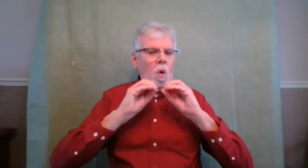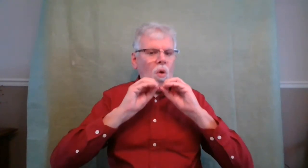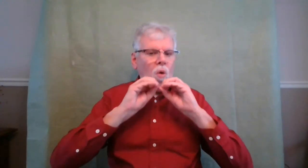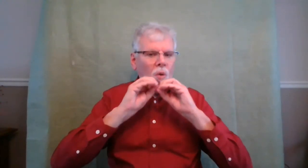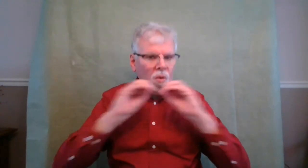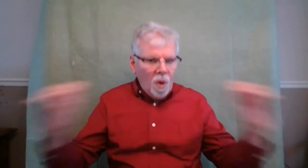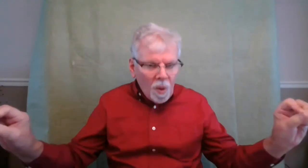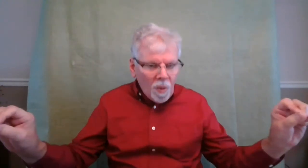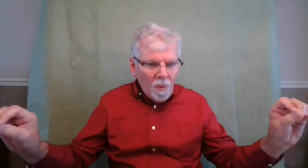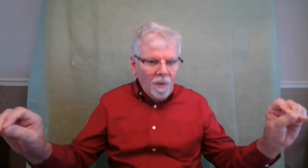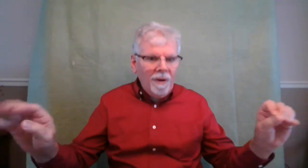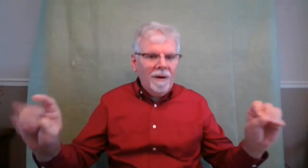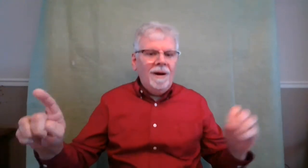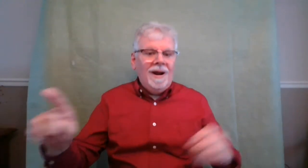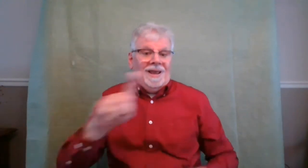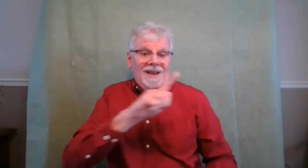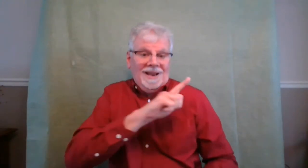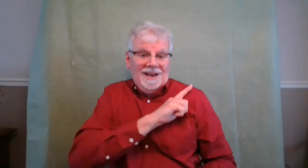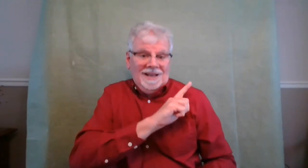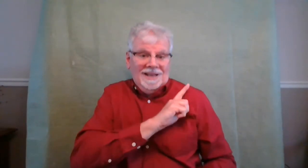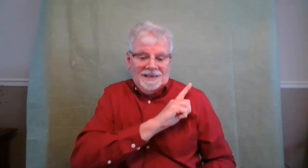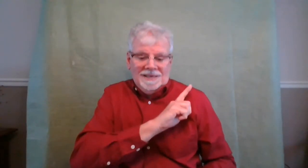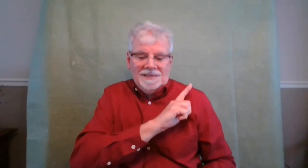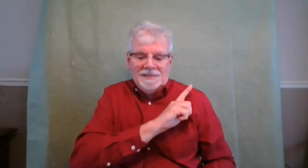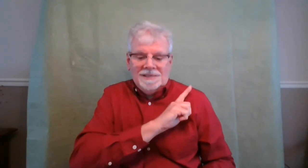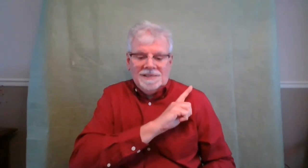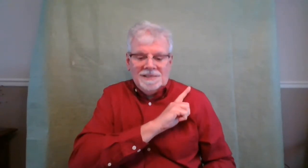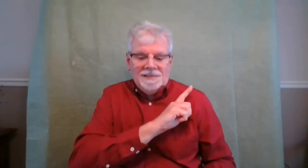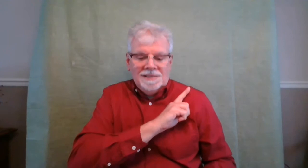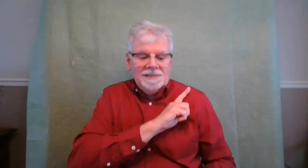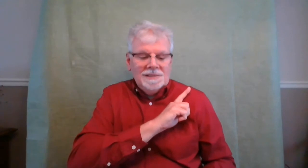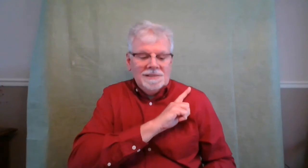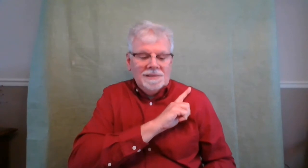if our hearts do not condemn us,